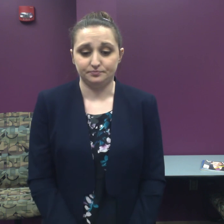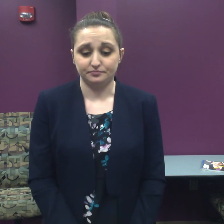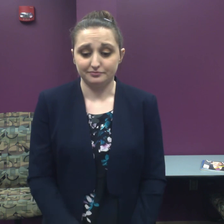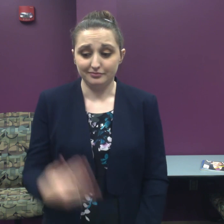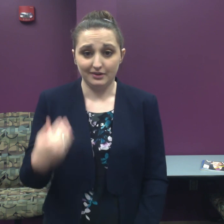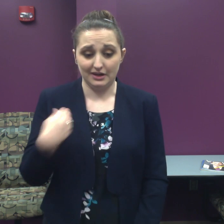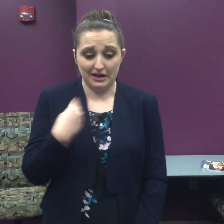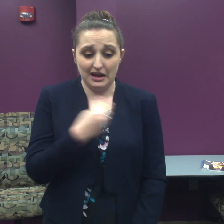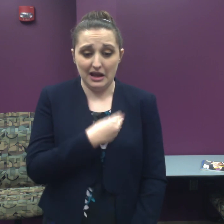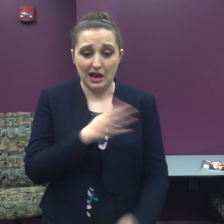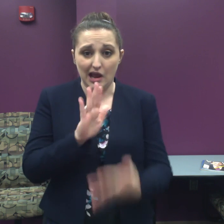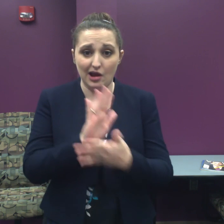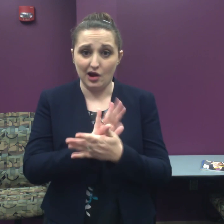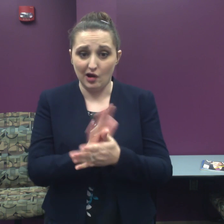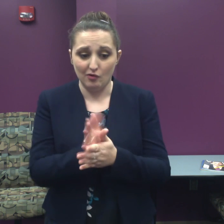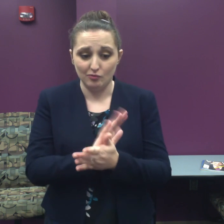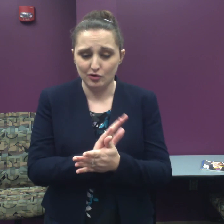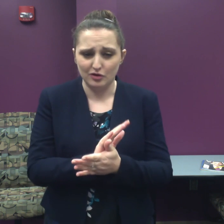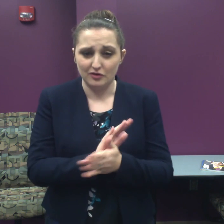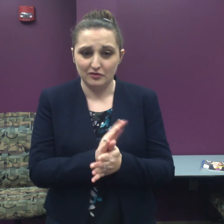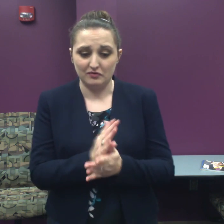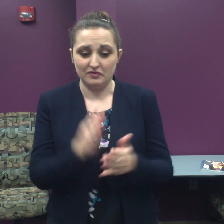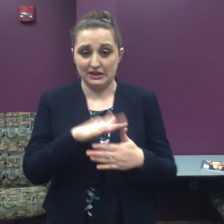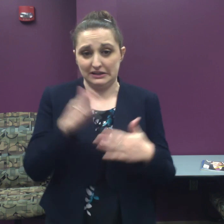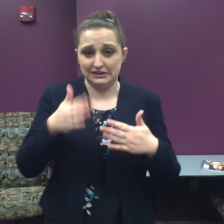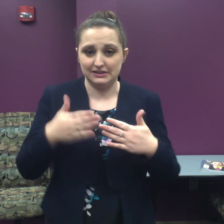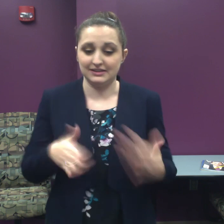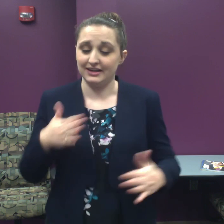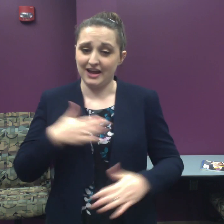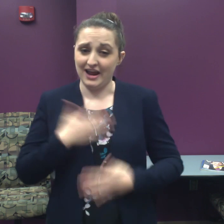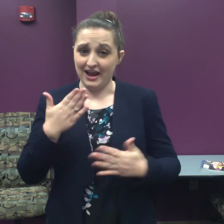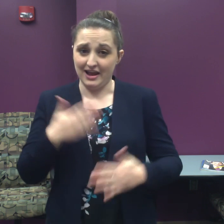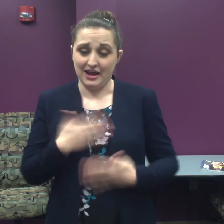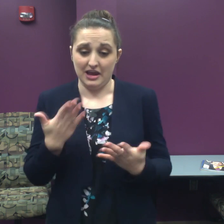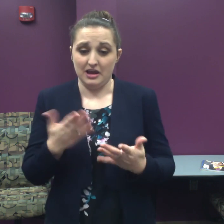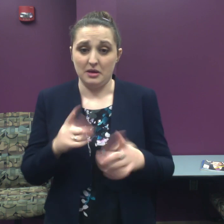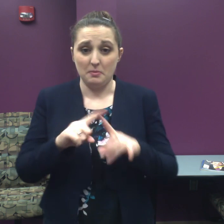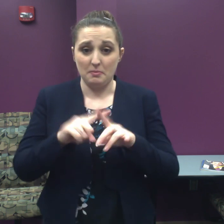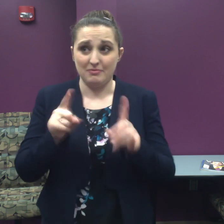and to the Russians, it is continual heartache, even today, that they do not want to forget